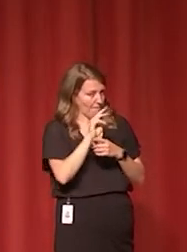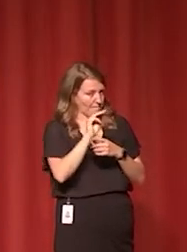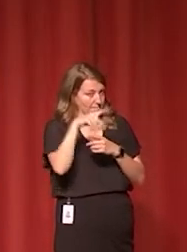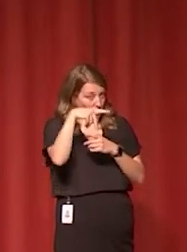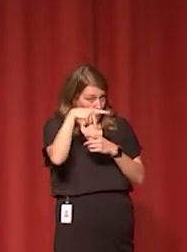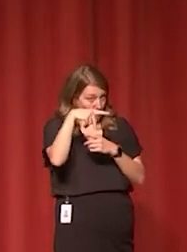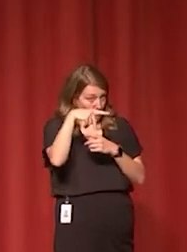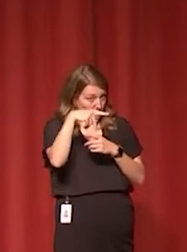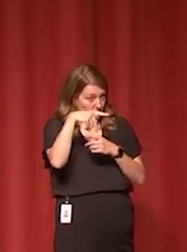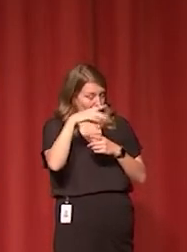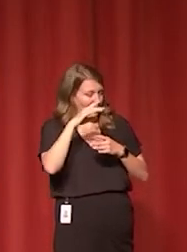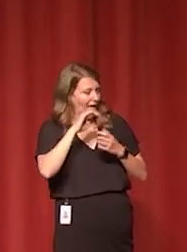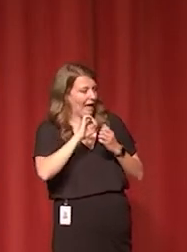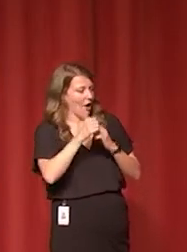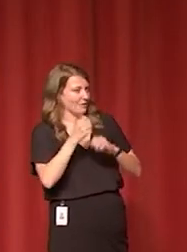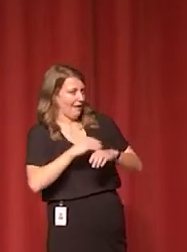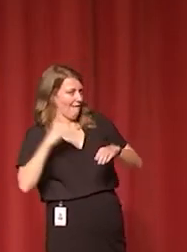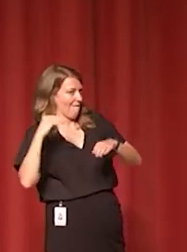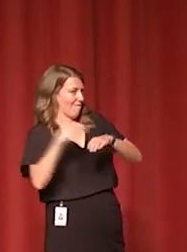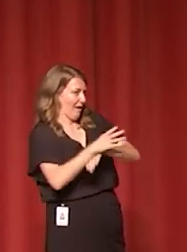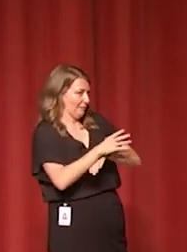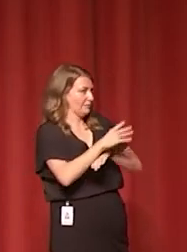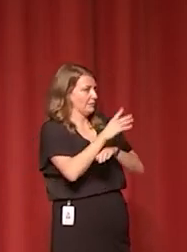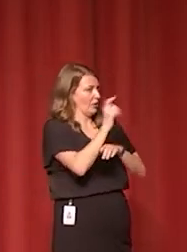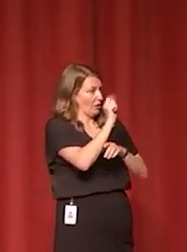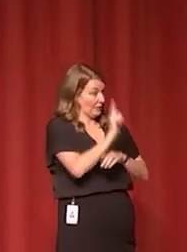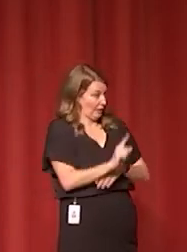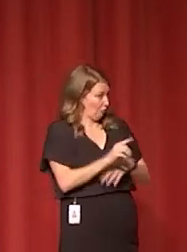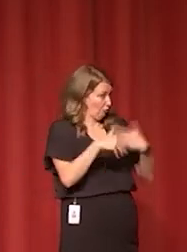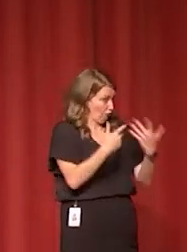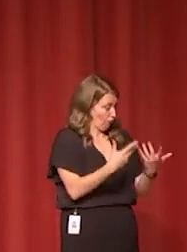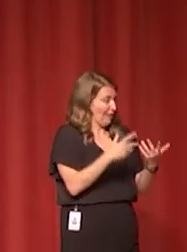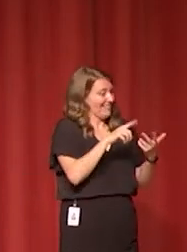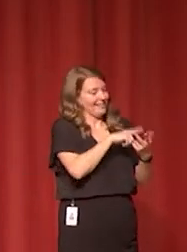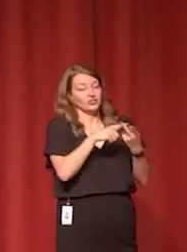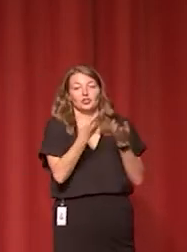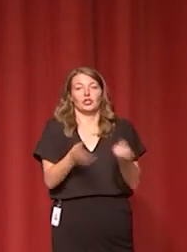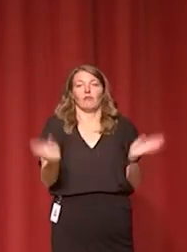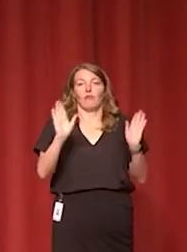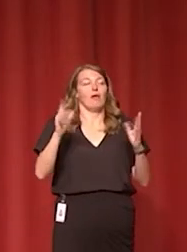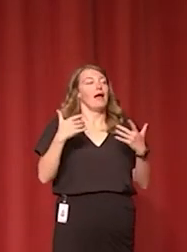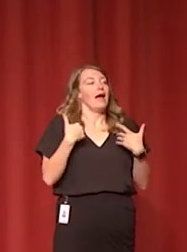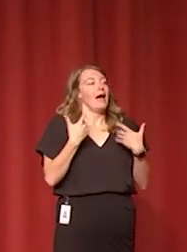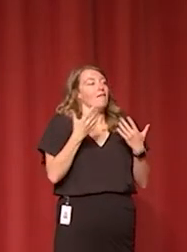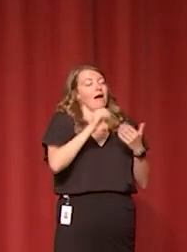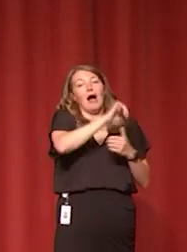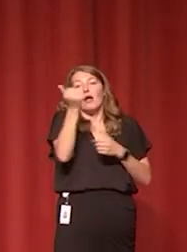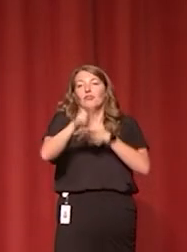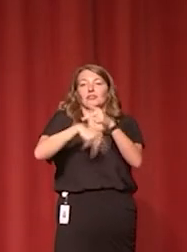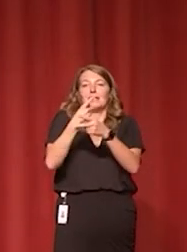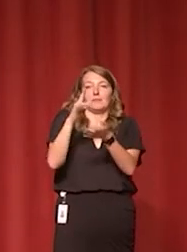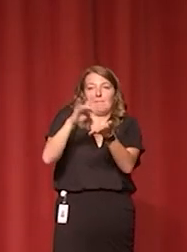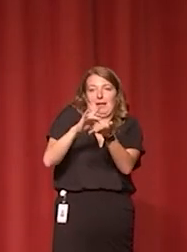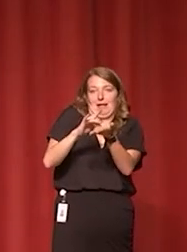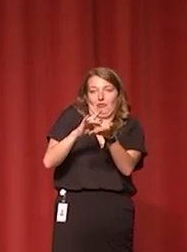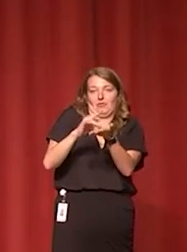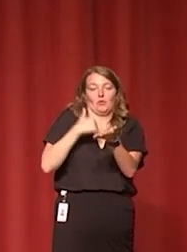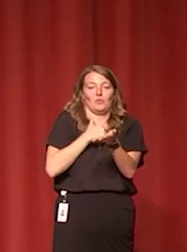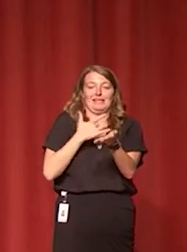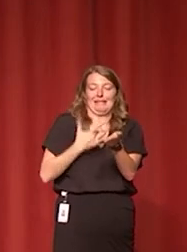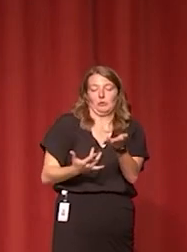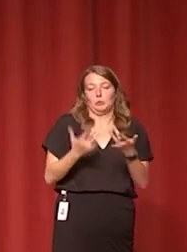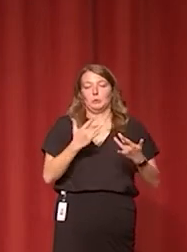dementia and Alzheimer's risk? And then I think the general question is, are there categories of medications that we worry about in terms